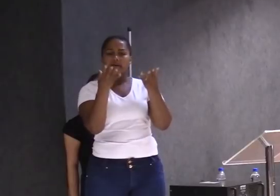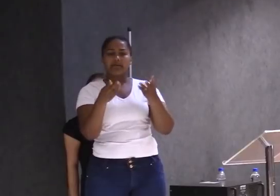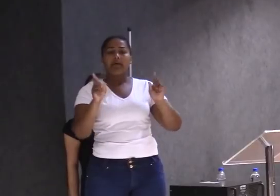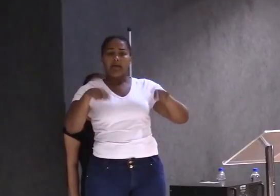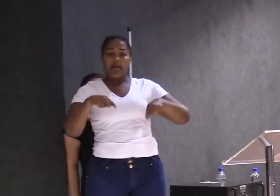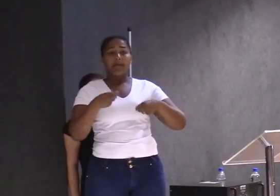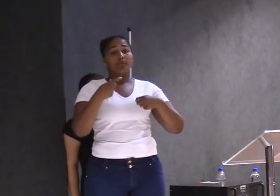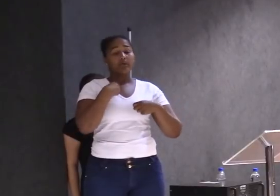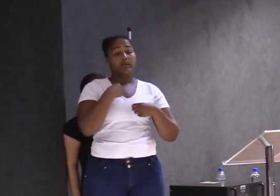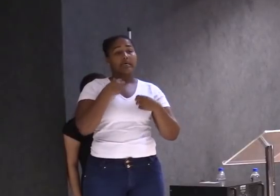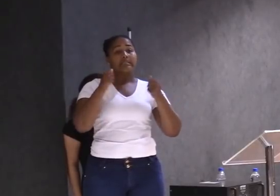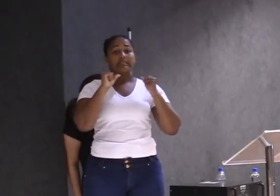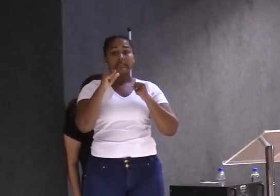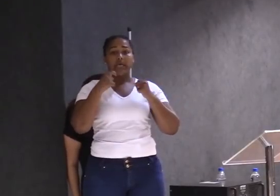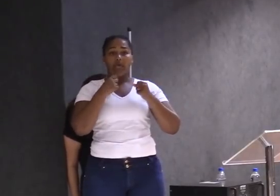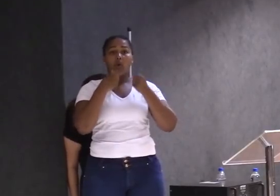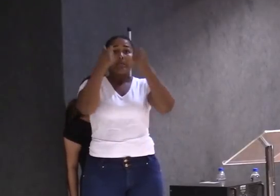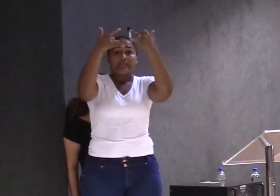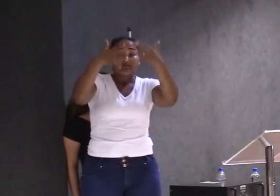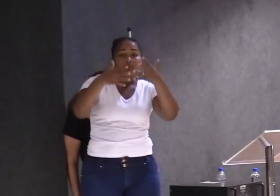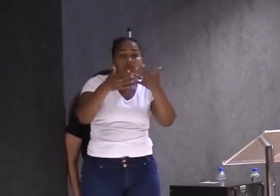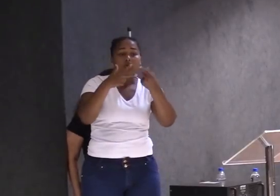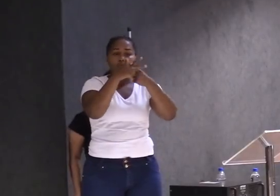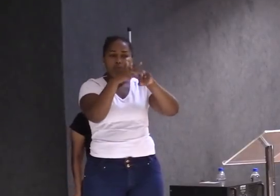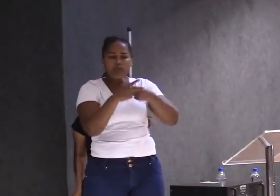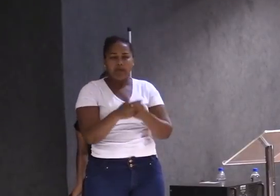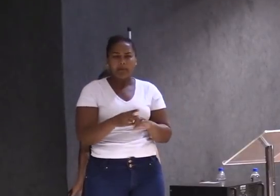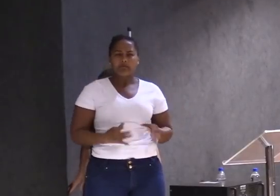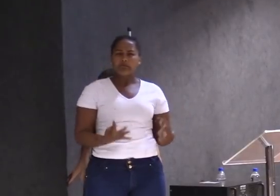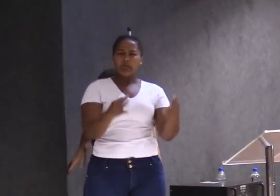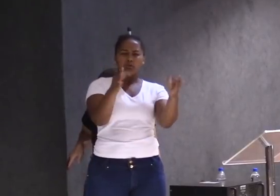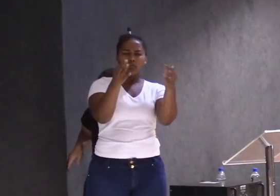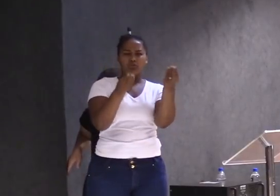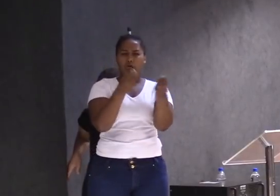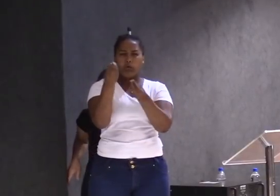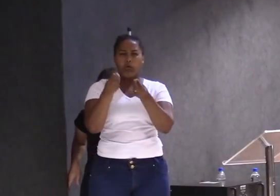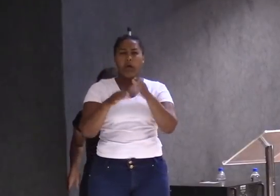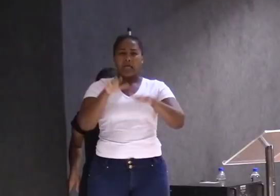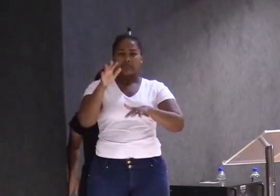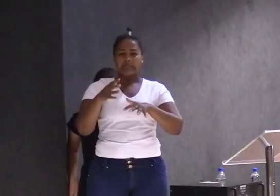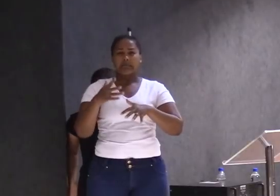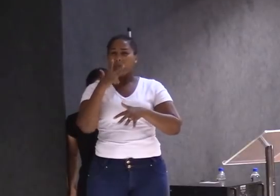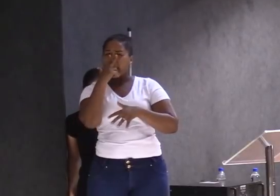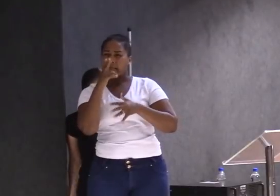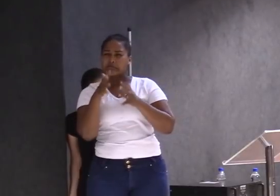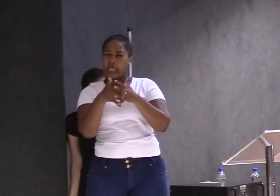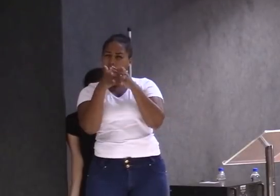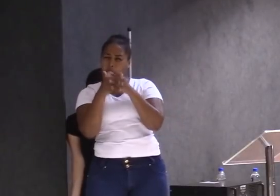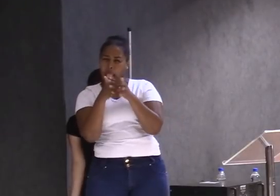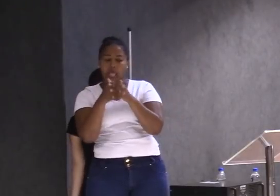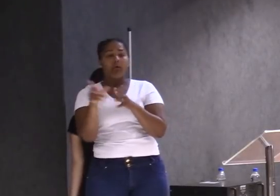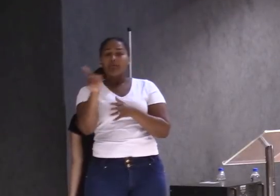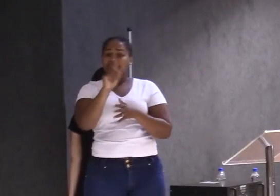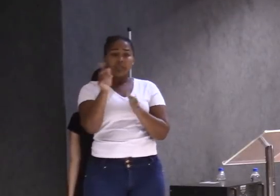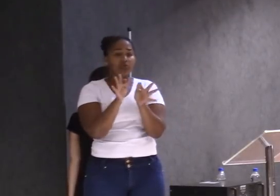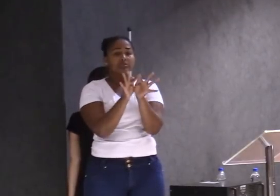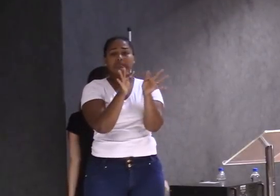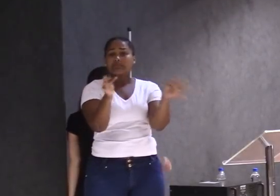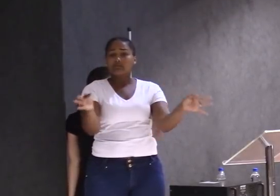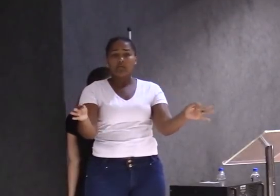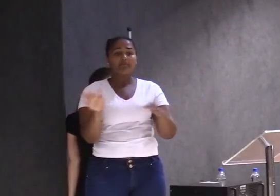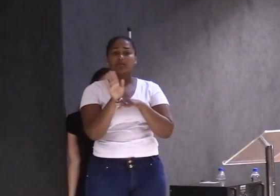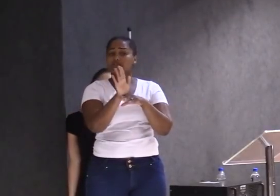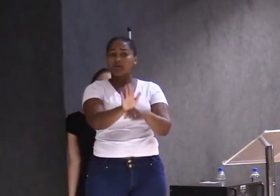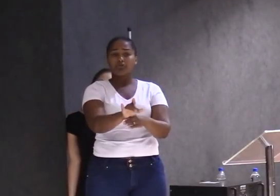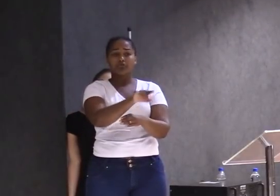eu falo de ferramentas tecnológicas, não precisa ser algo complicado ou muito sofisticado, mas ferramentas simples